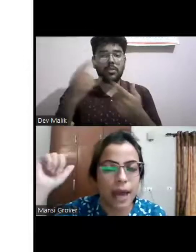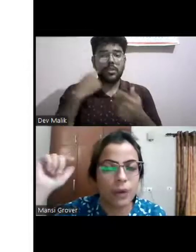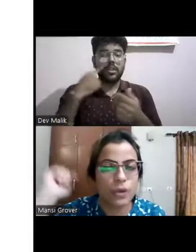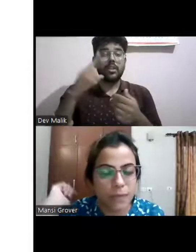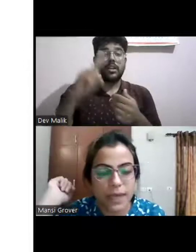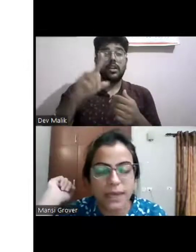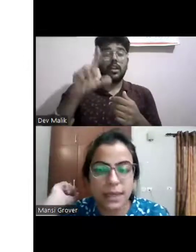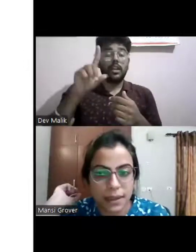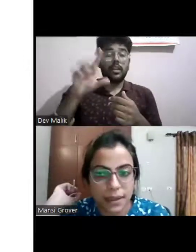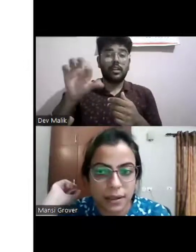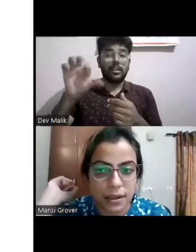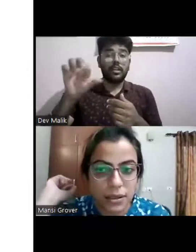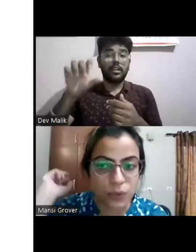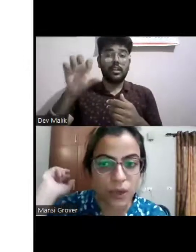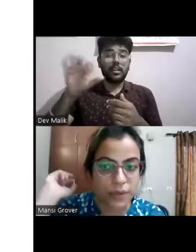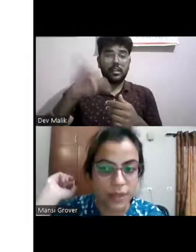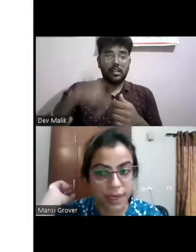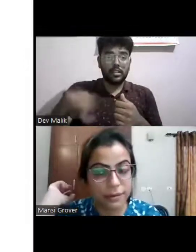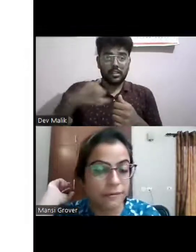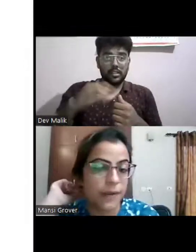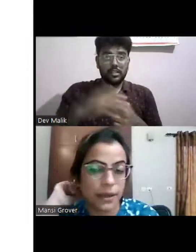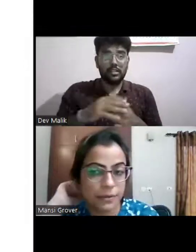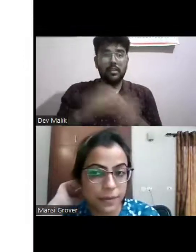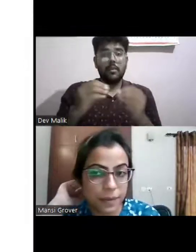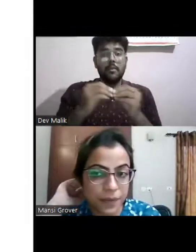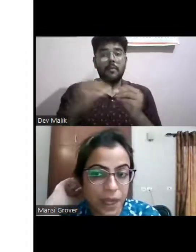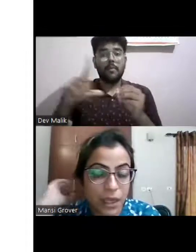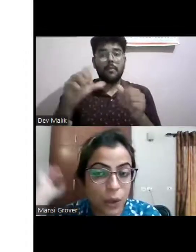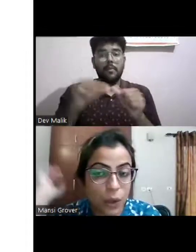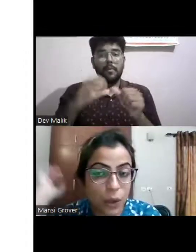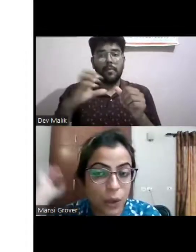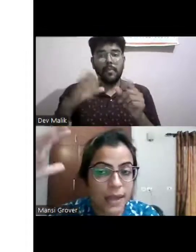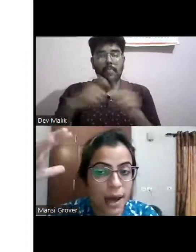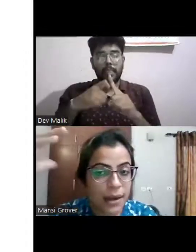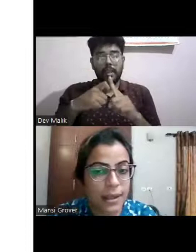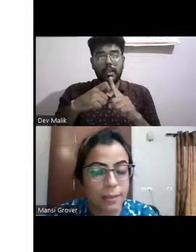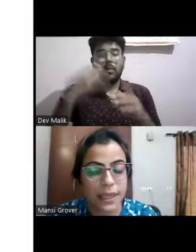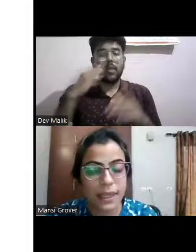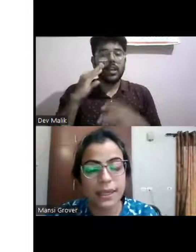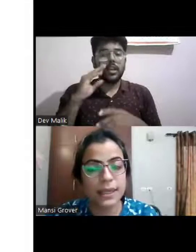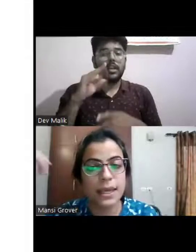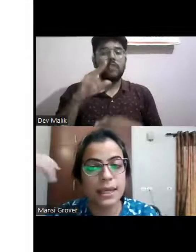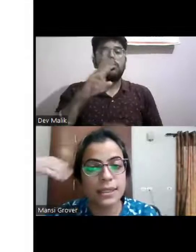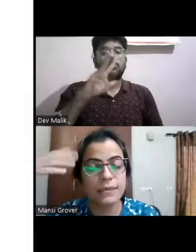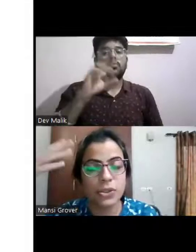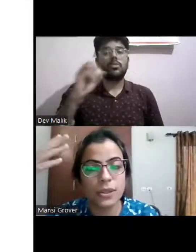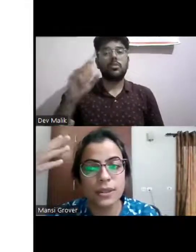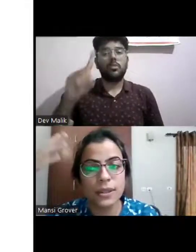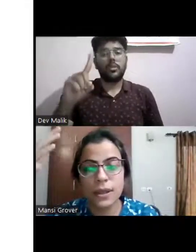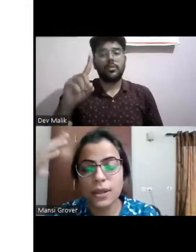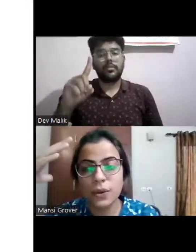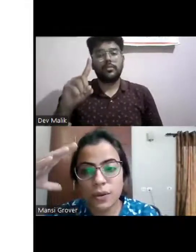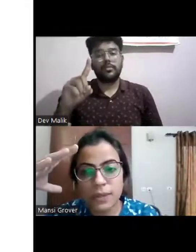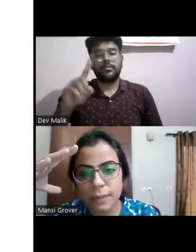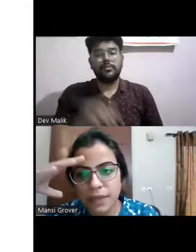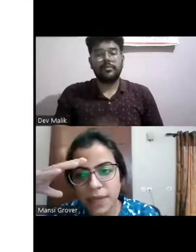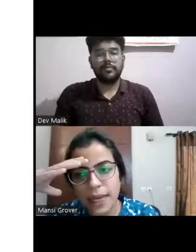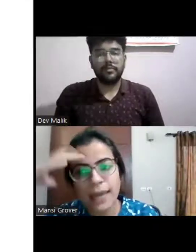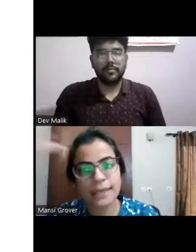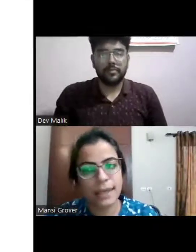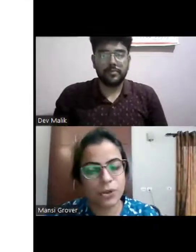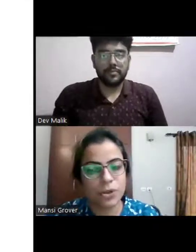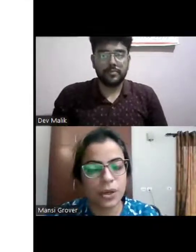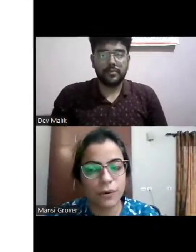and Black was made in the year 2005. Now, Gulzar something creates, which is, something